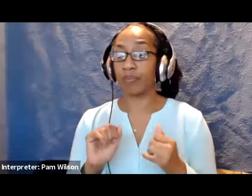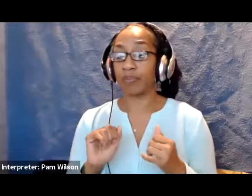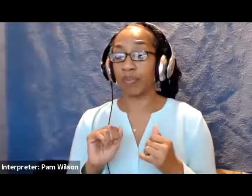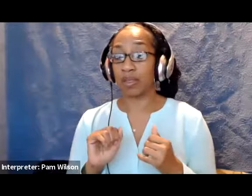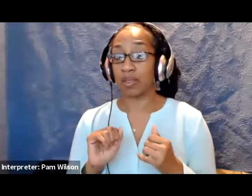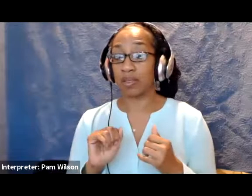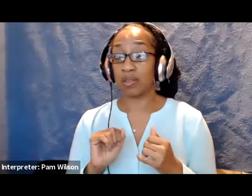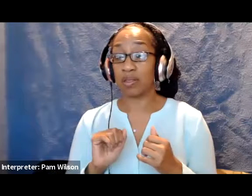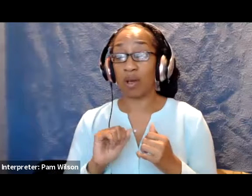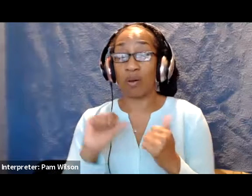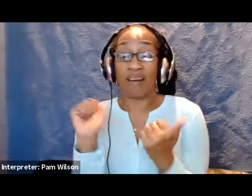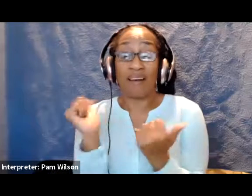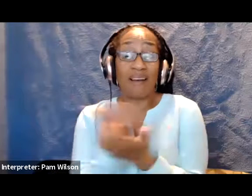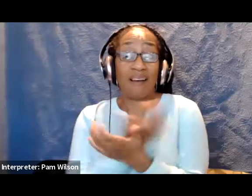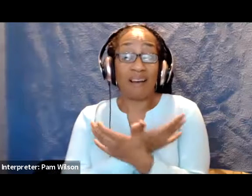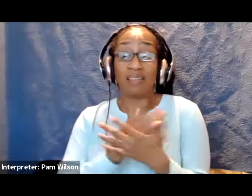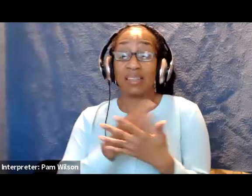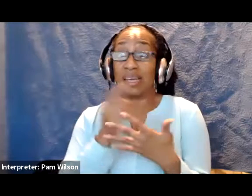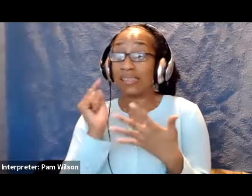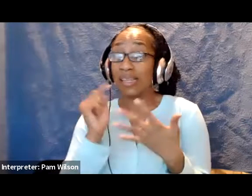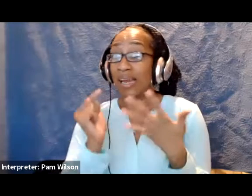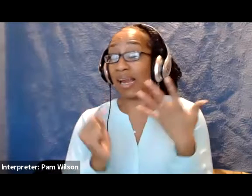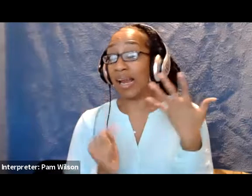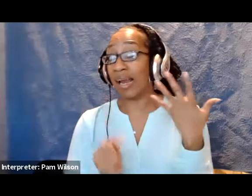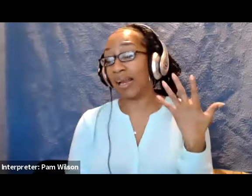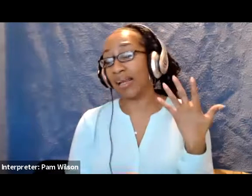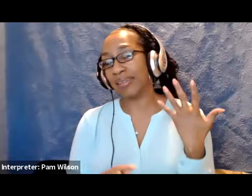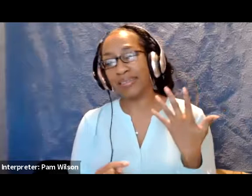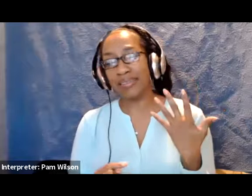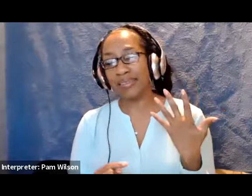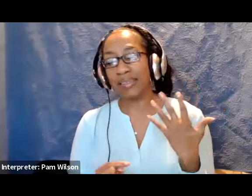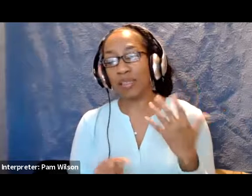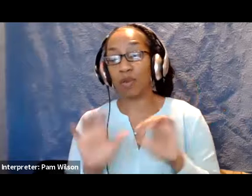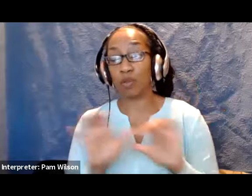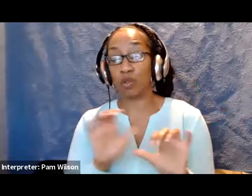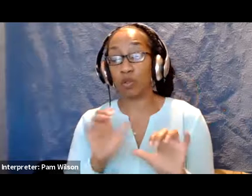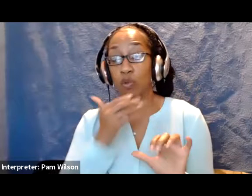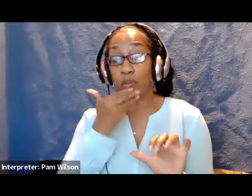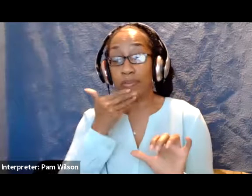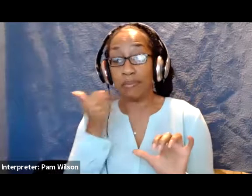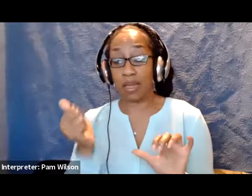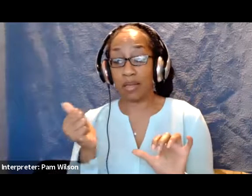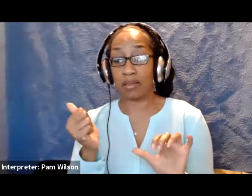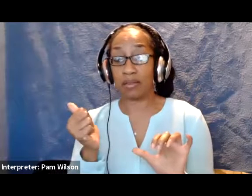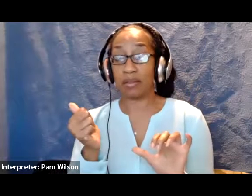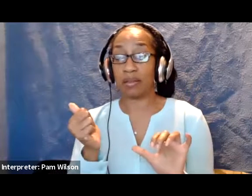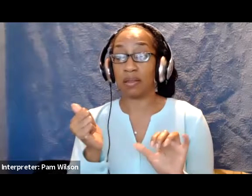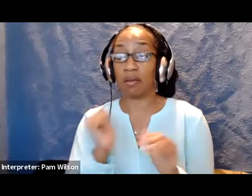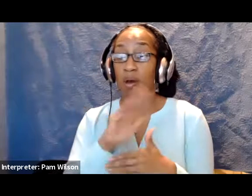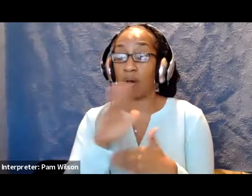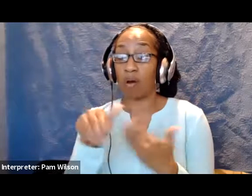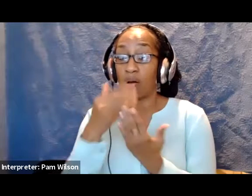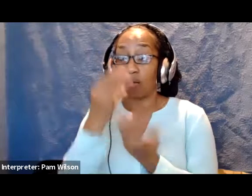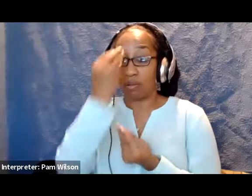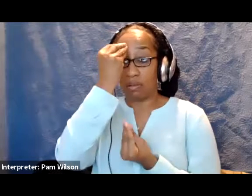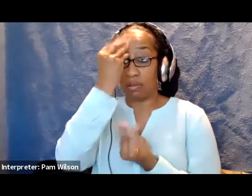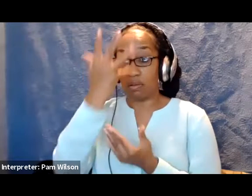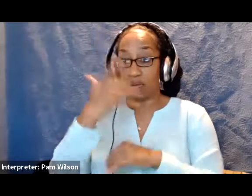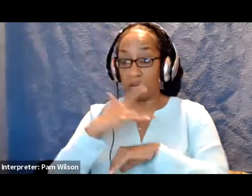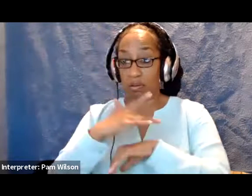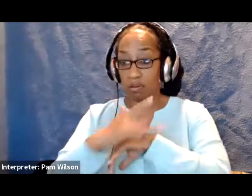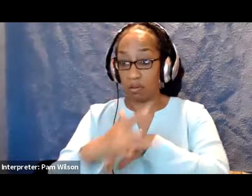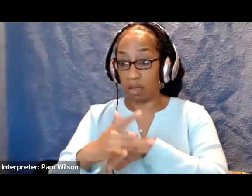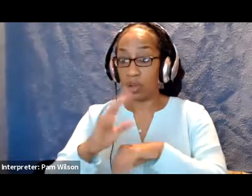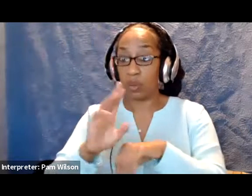that, but I'm going to do my best. I've created the information there for you to